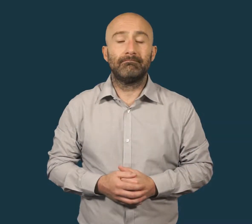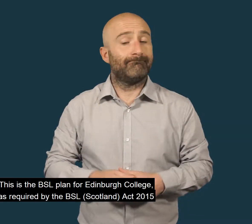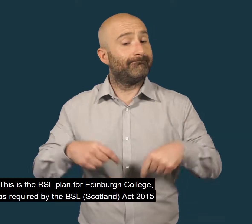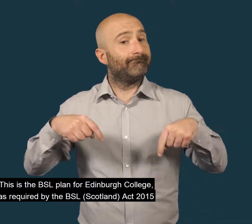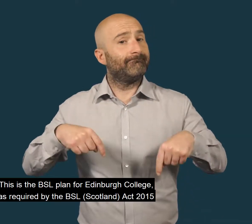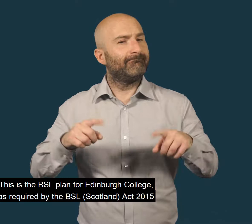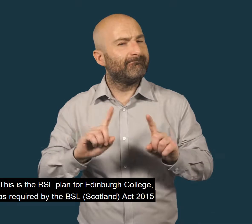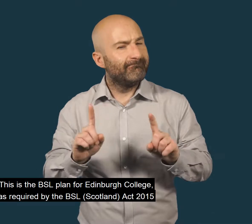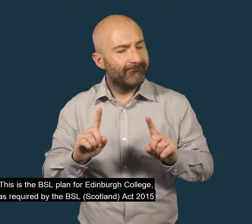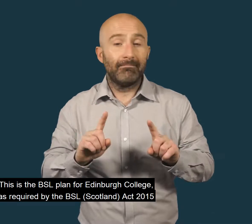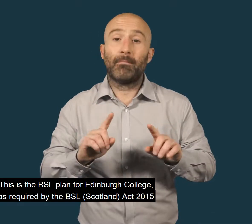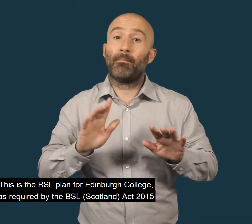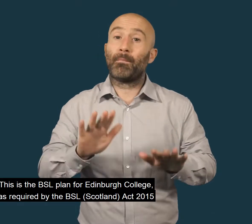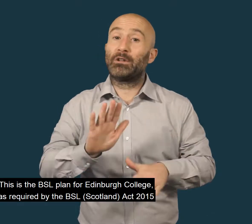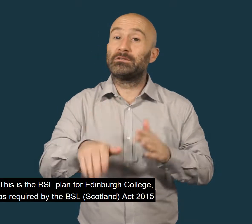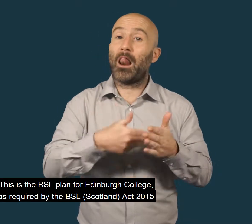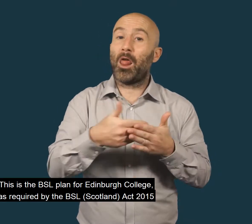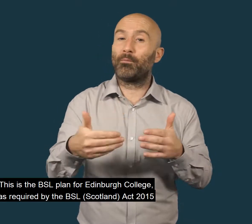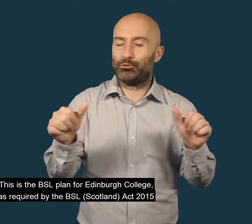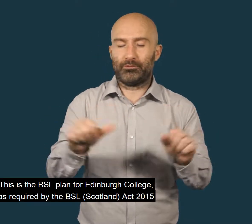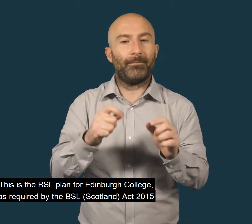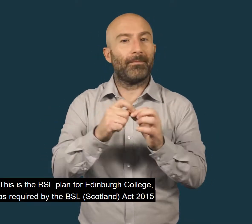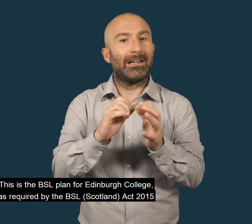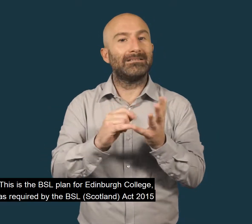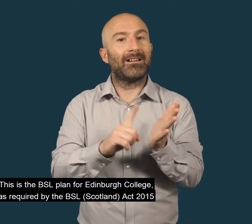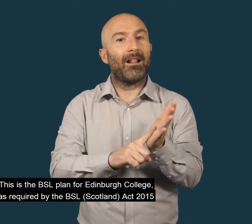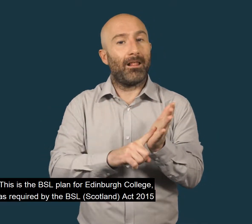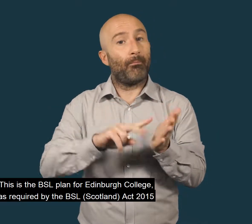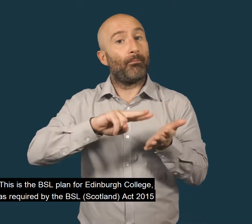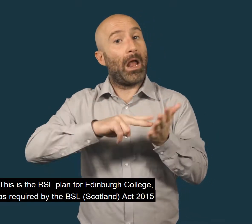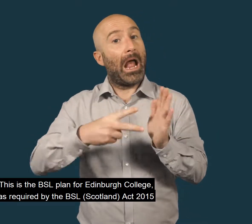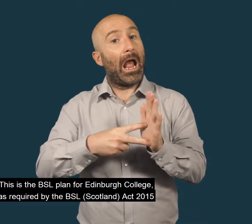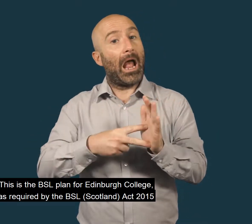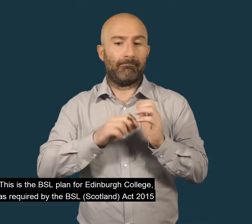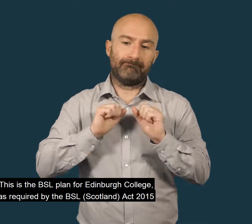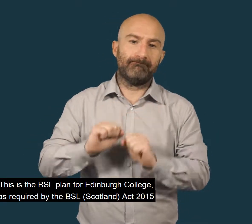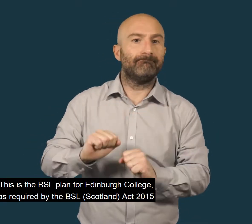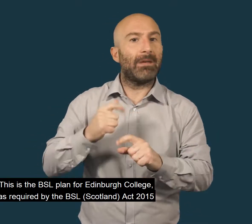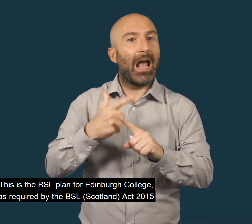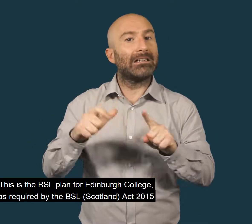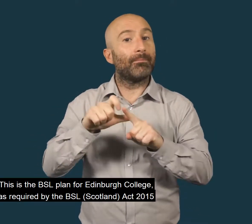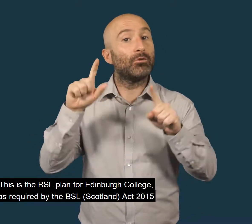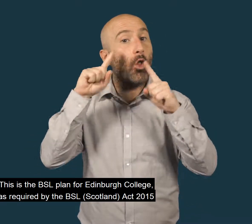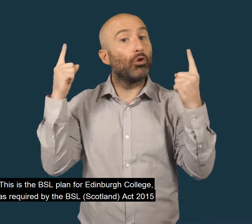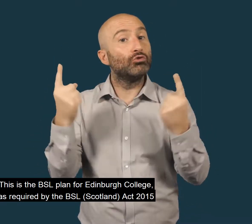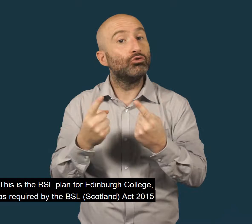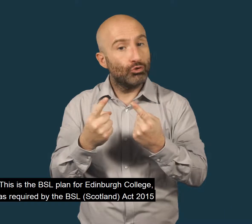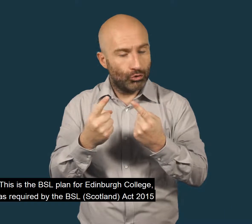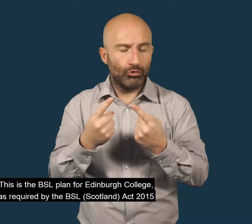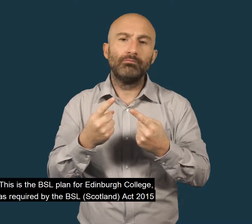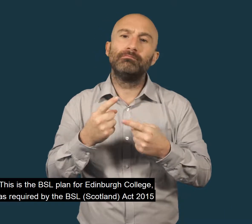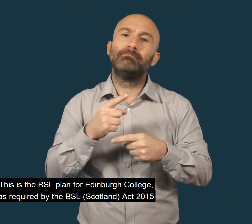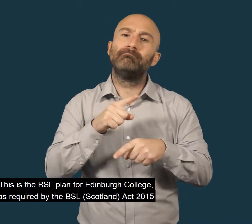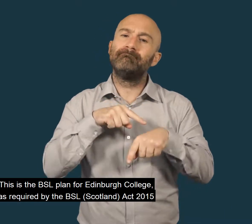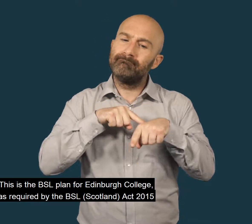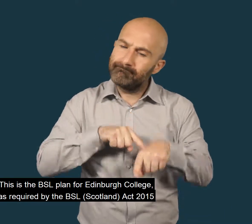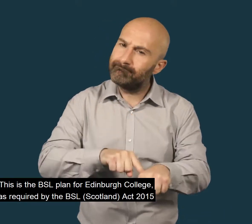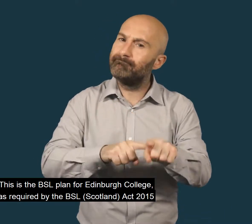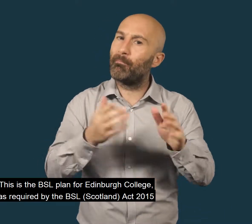This is the British Sign Language Plan for Edinburgh College as required by the BSL Scotland Act